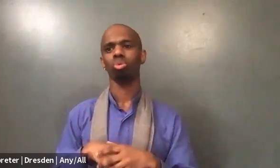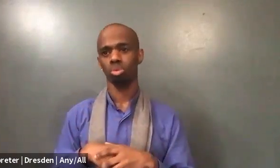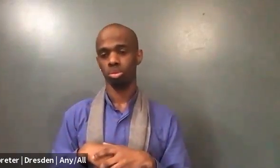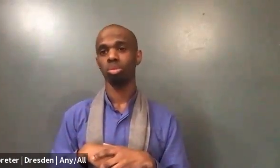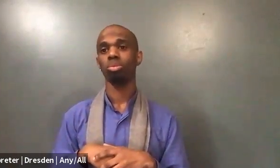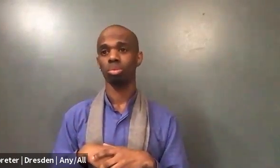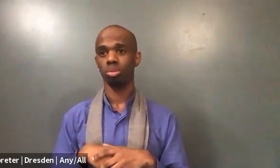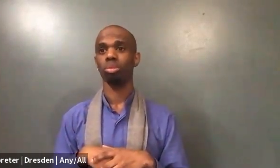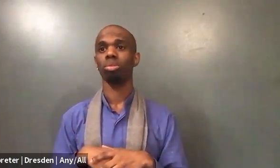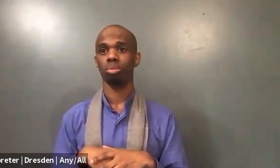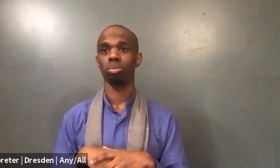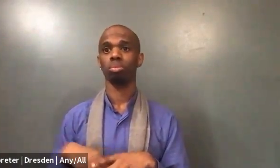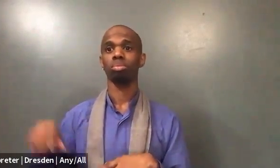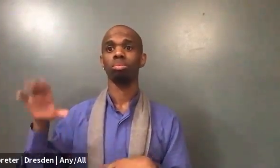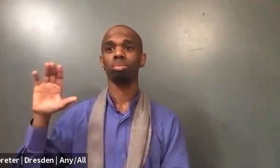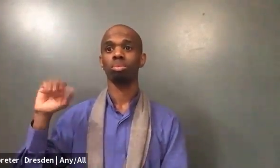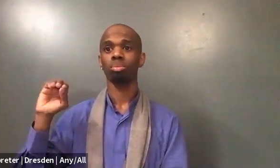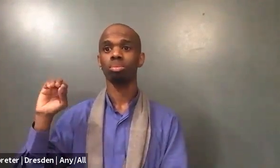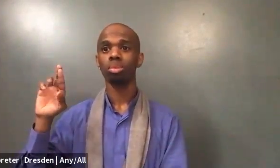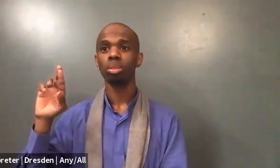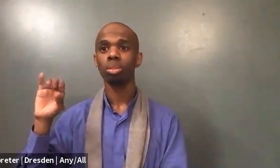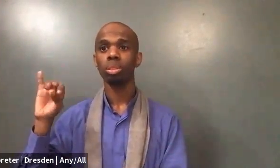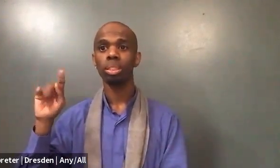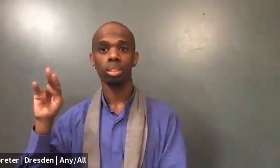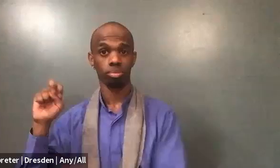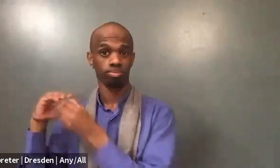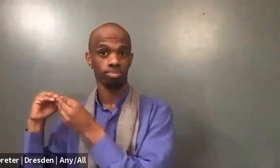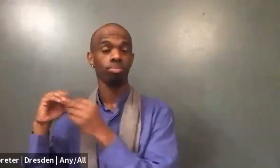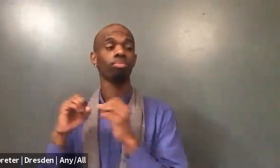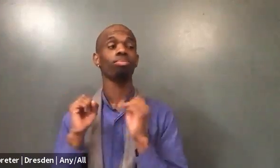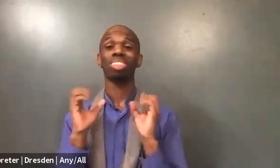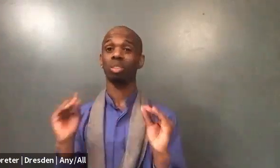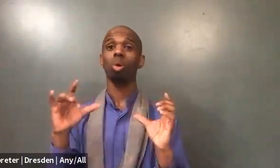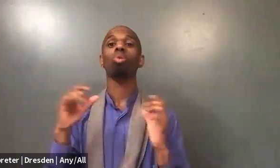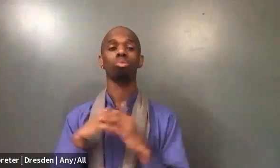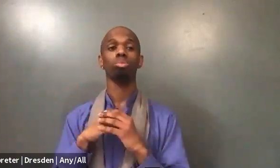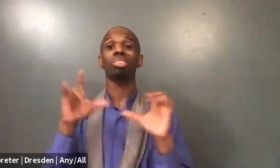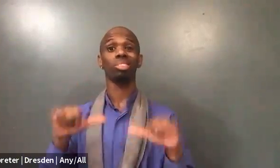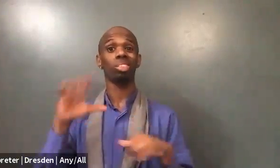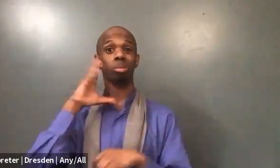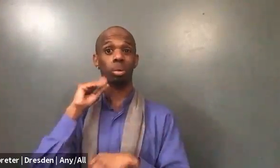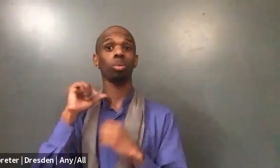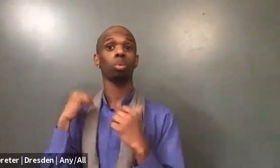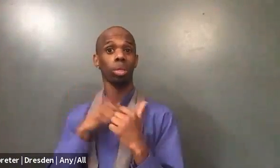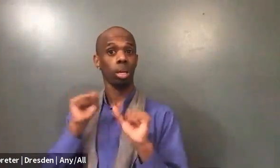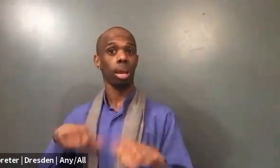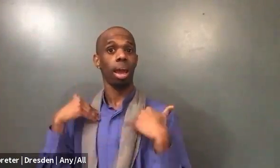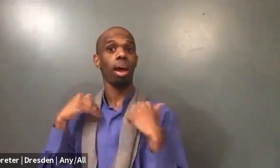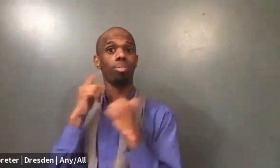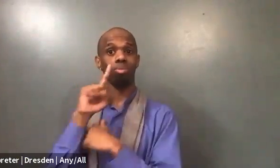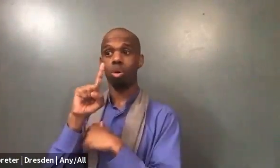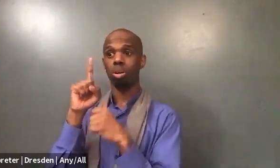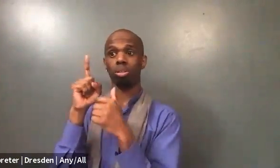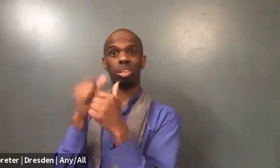The same thing happens in families, right? If you know that violence is happening in somebody's family, we have to make an assessment because there is a